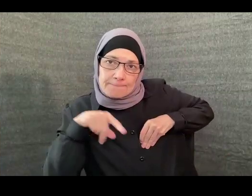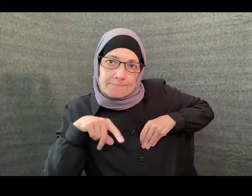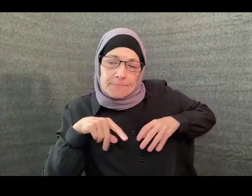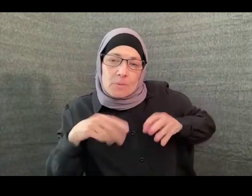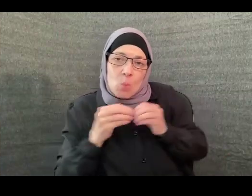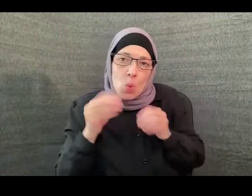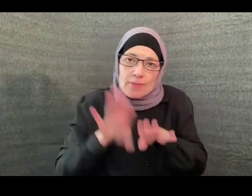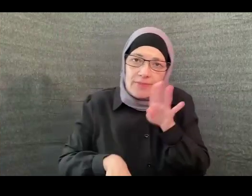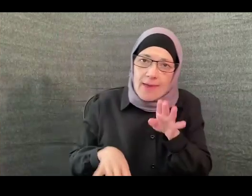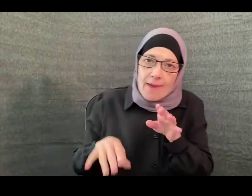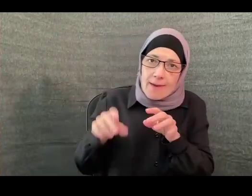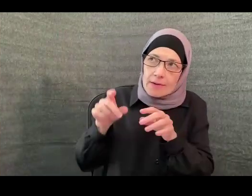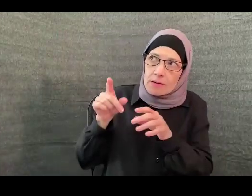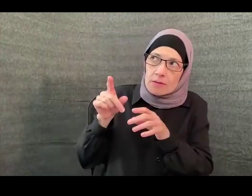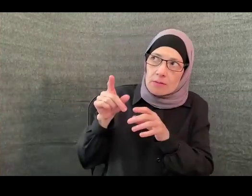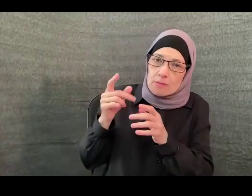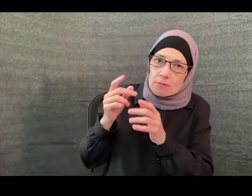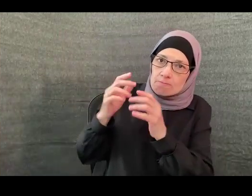doing.